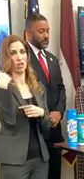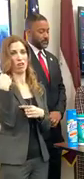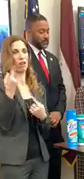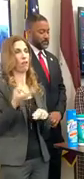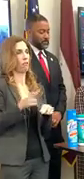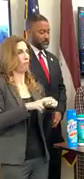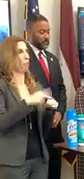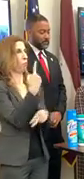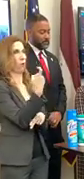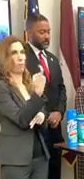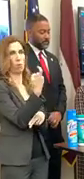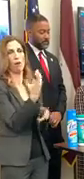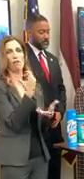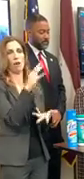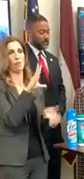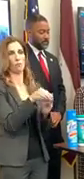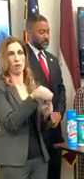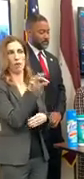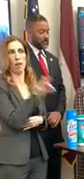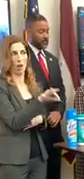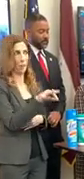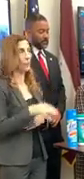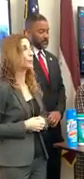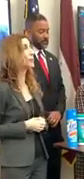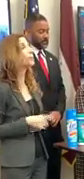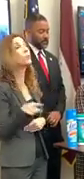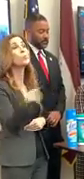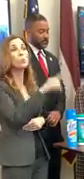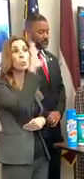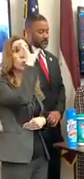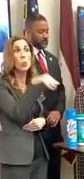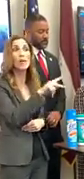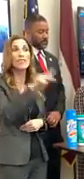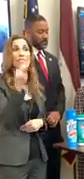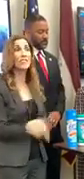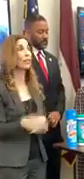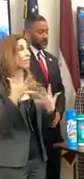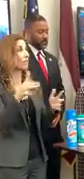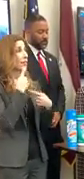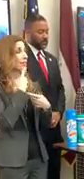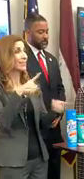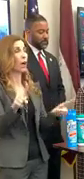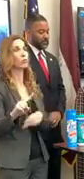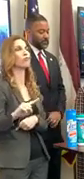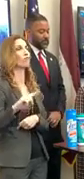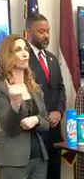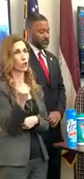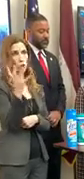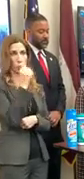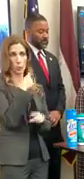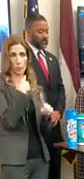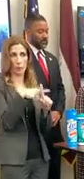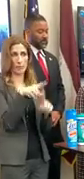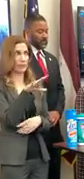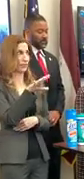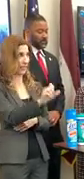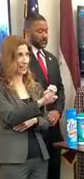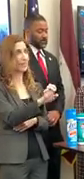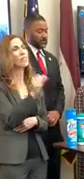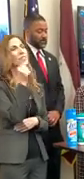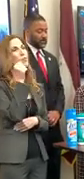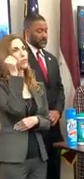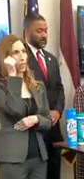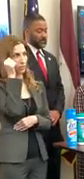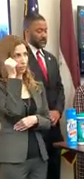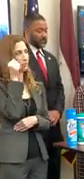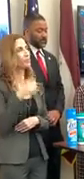today. As you are aware, Philadelphia announced their first presumptive positive case